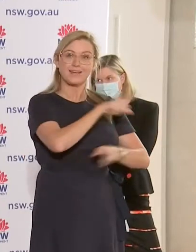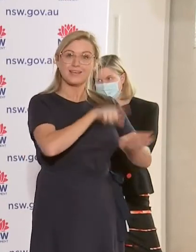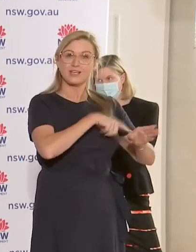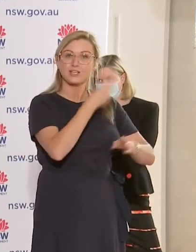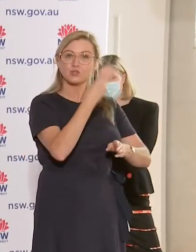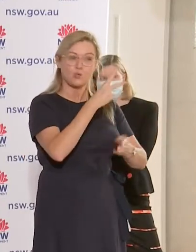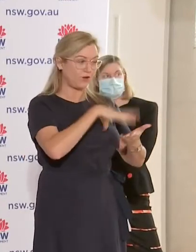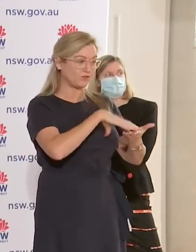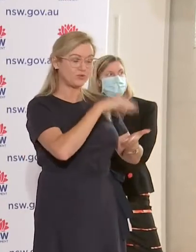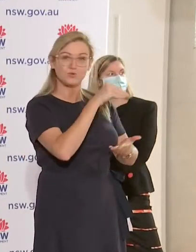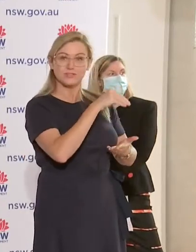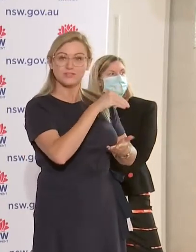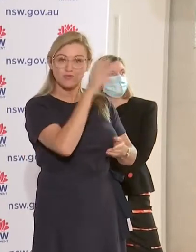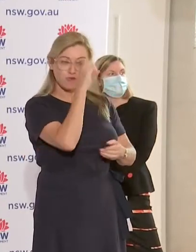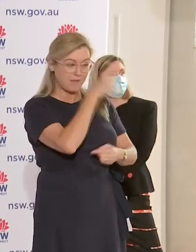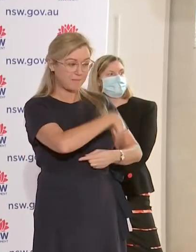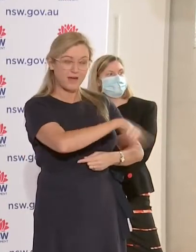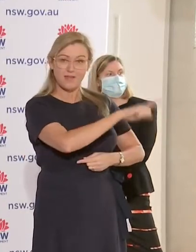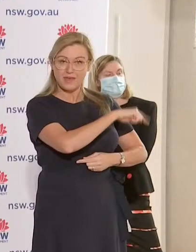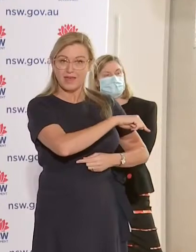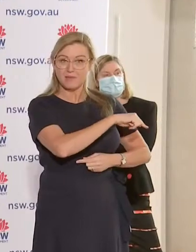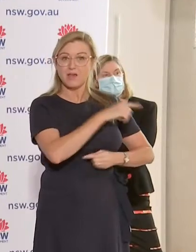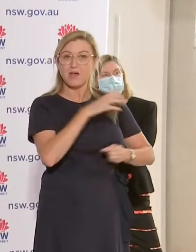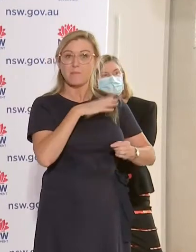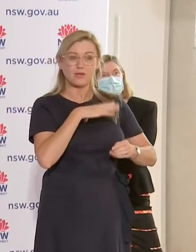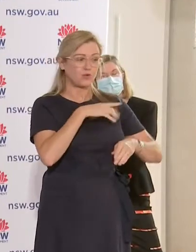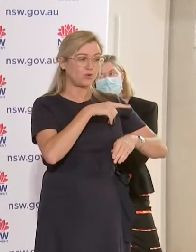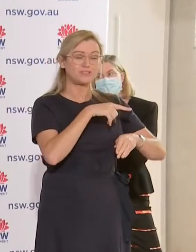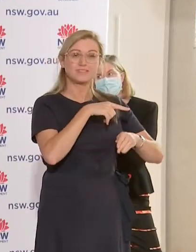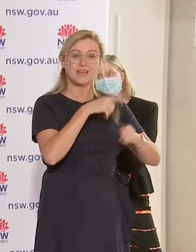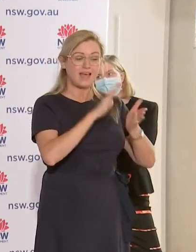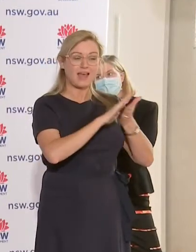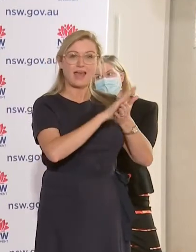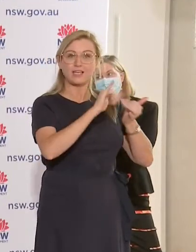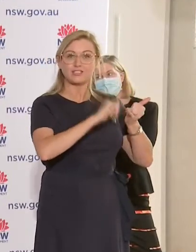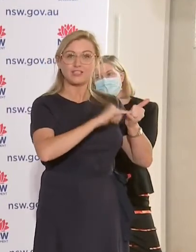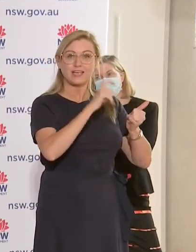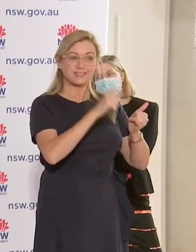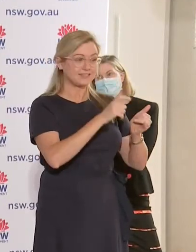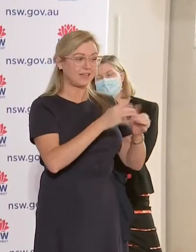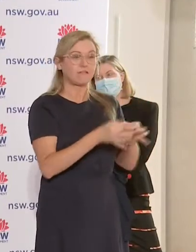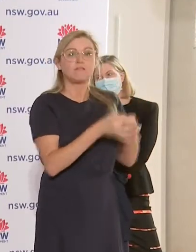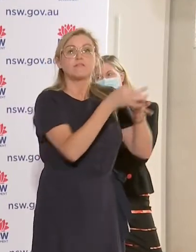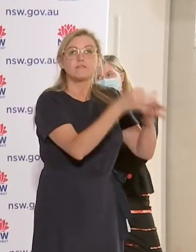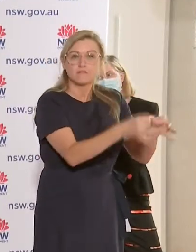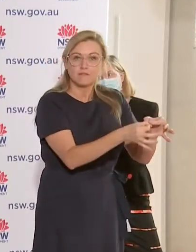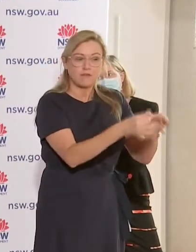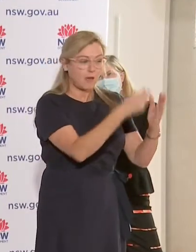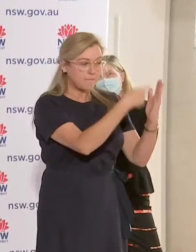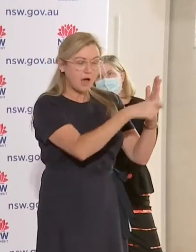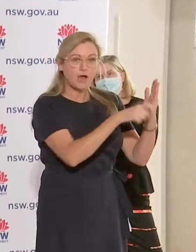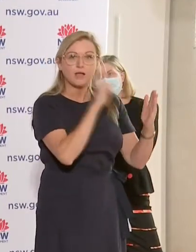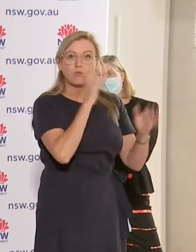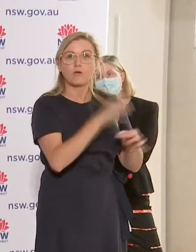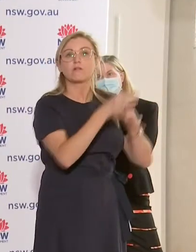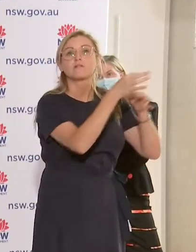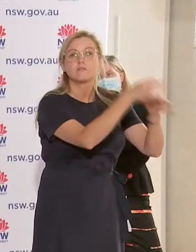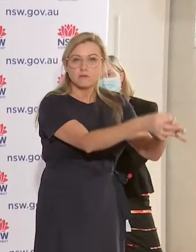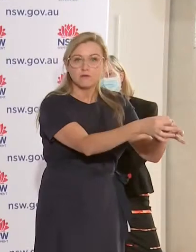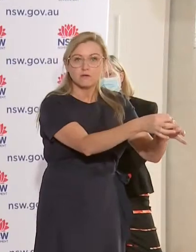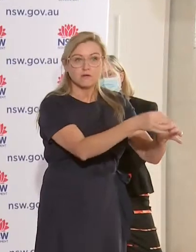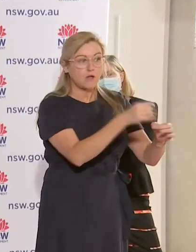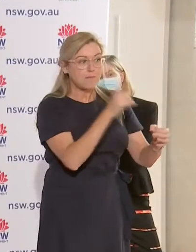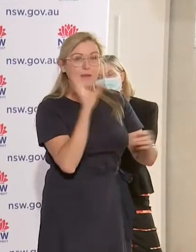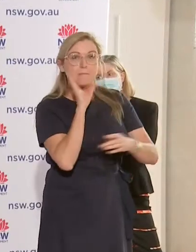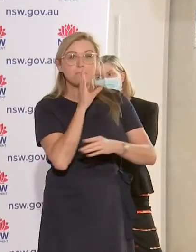that we've communicated the later timetables for when marks will be made available and when students can be assessed as to